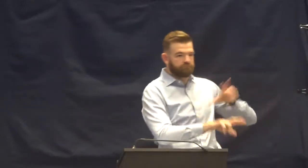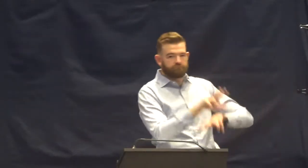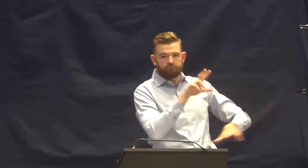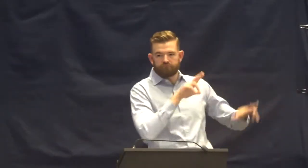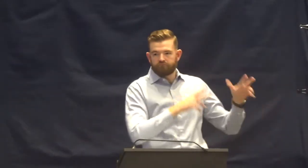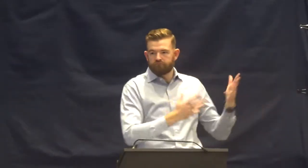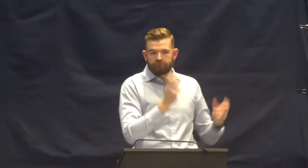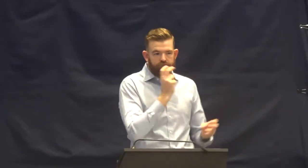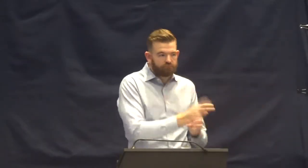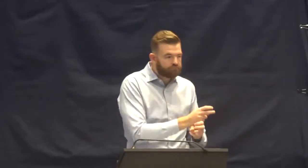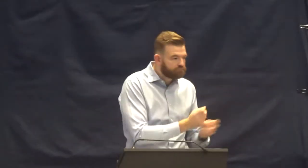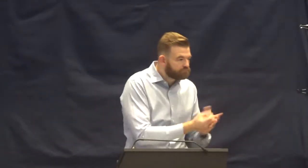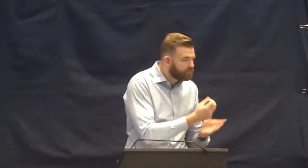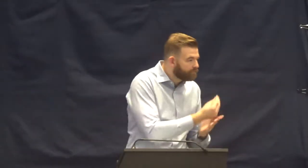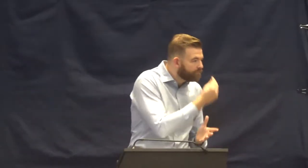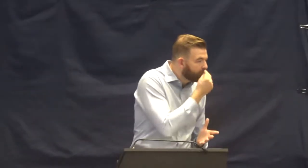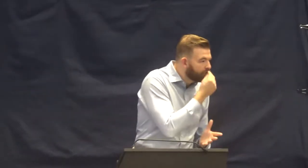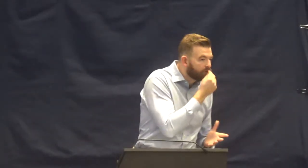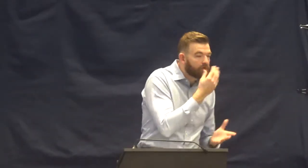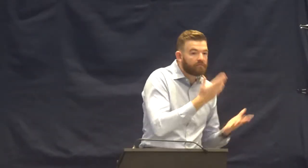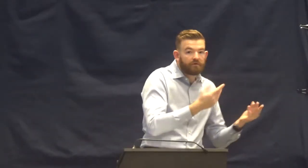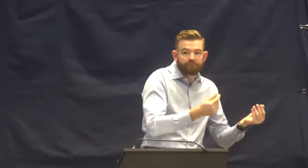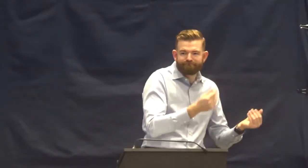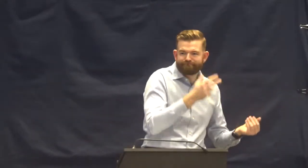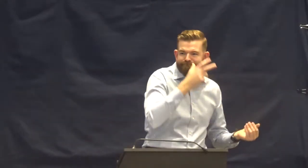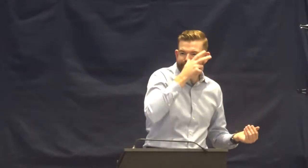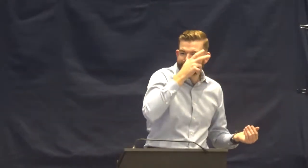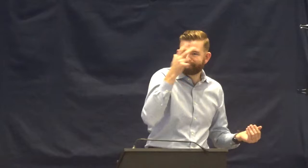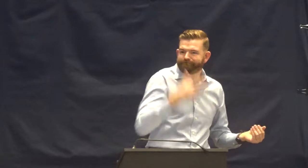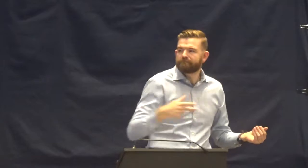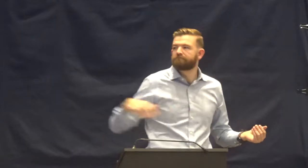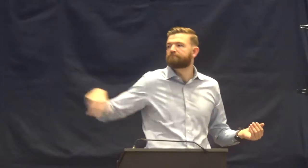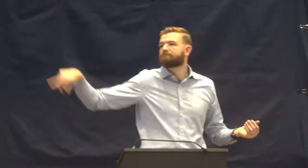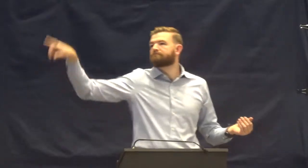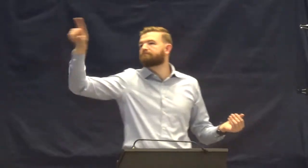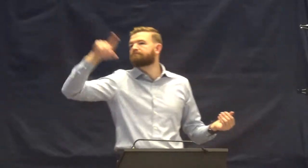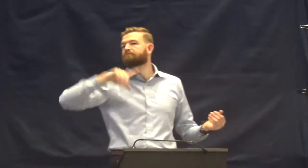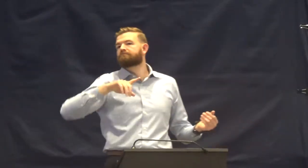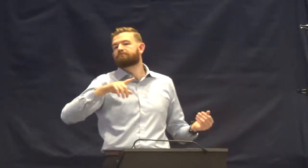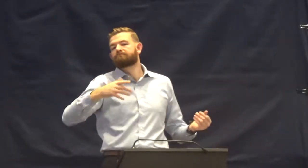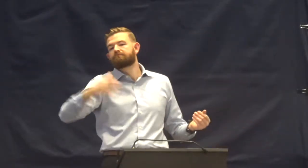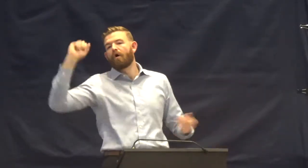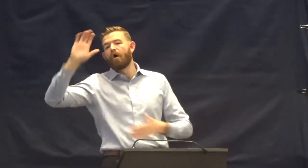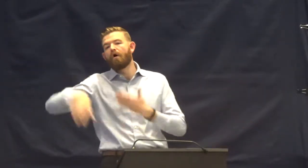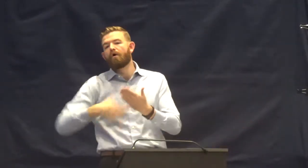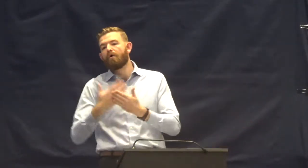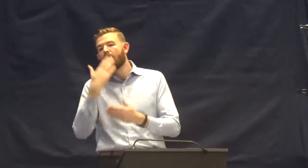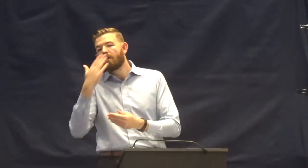These people who had taught the Europeans how to grow their crops were all of a